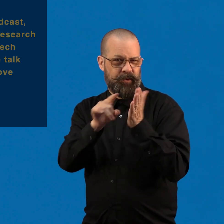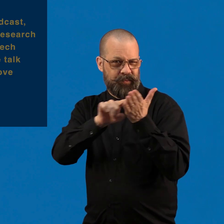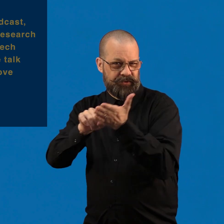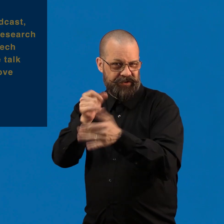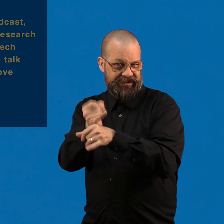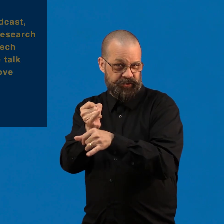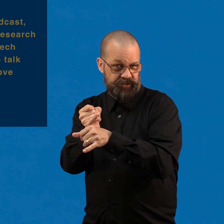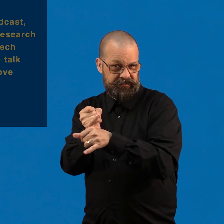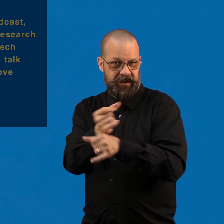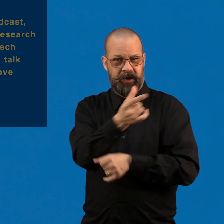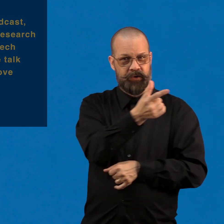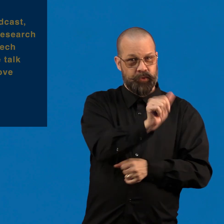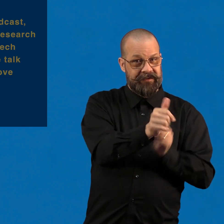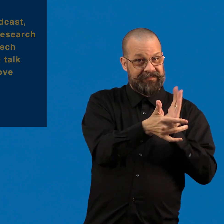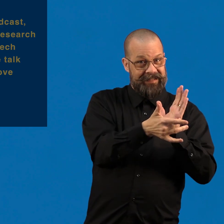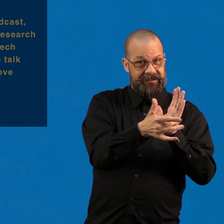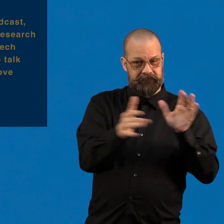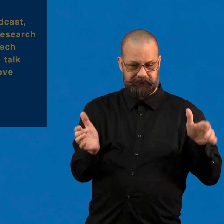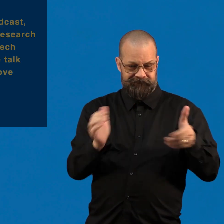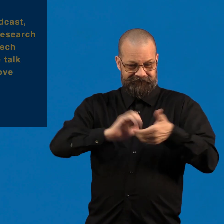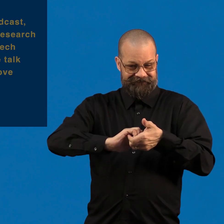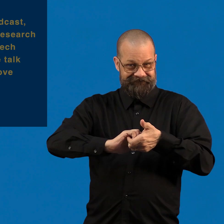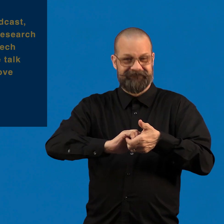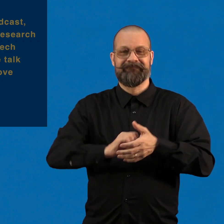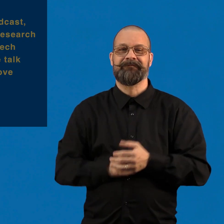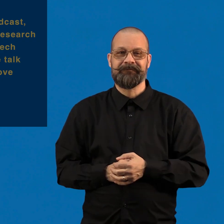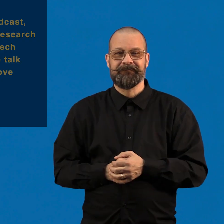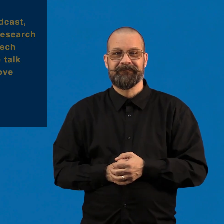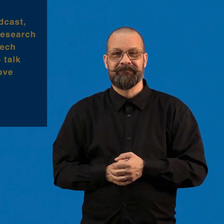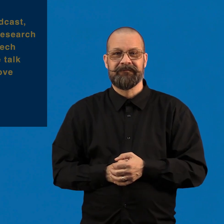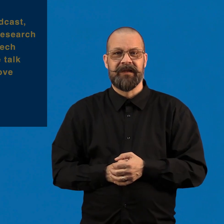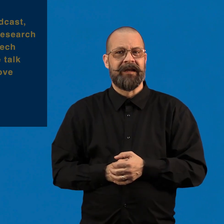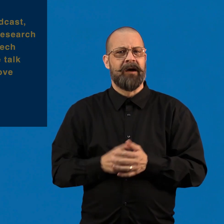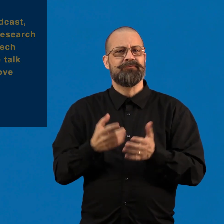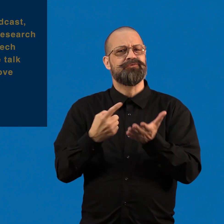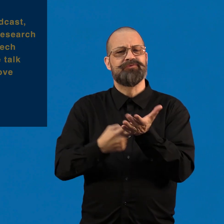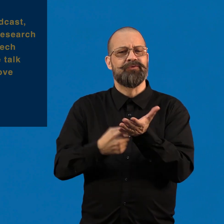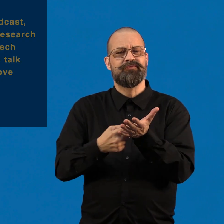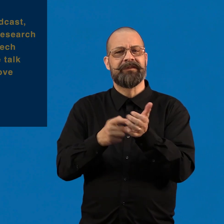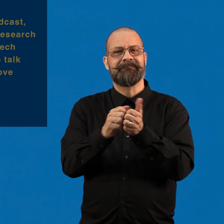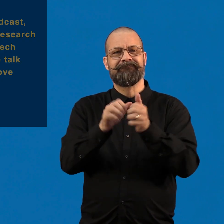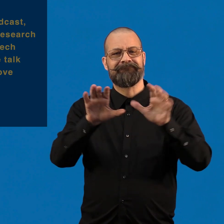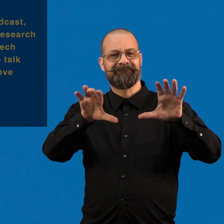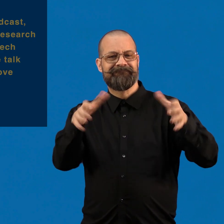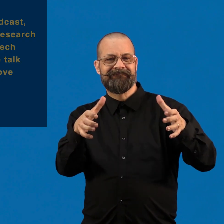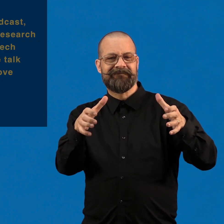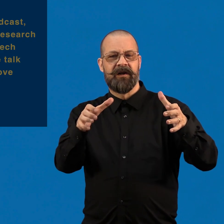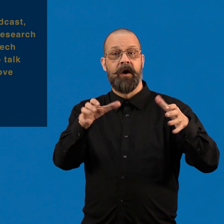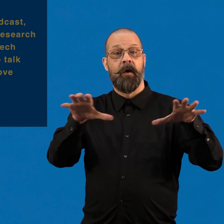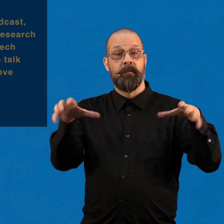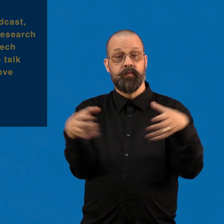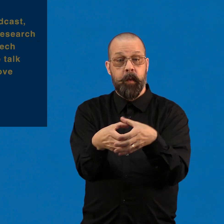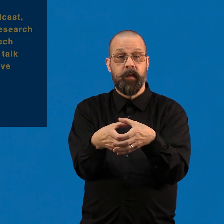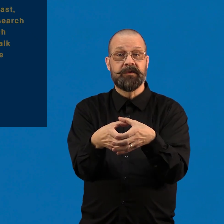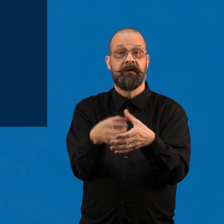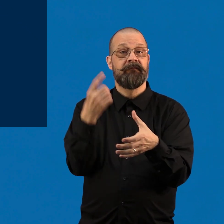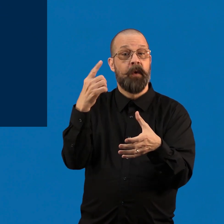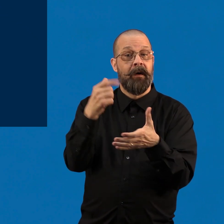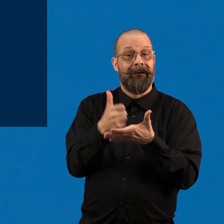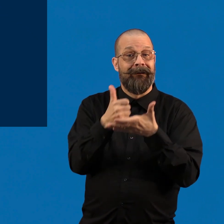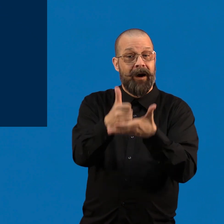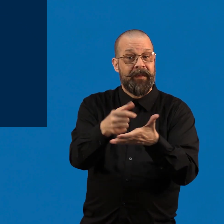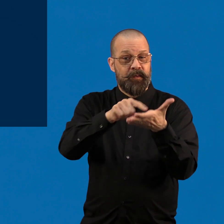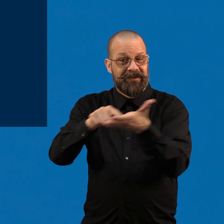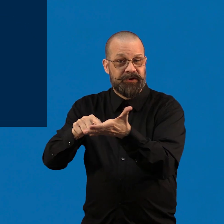Tech Research Institute. In today's episode, we talk with the Consortium for Helping to Improve Research Participation,